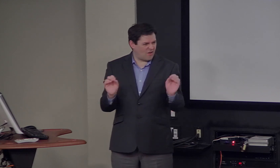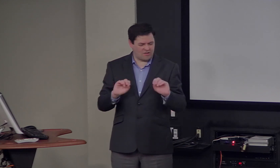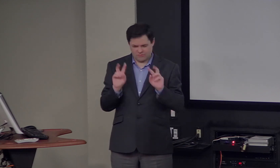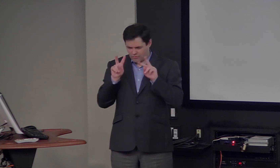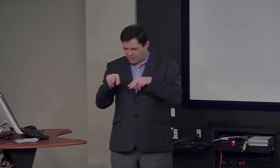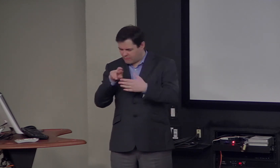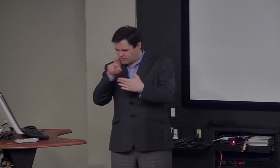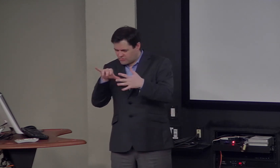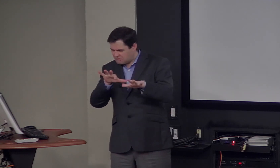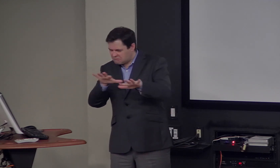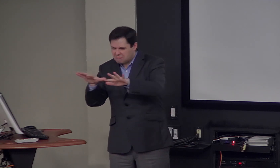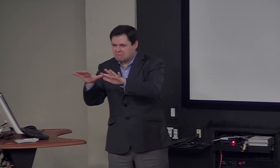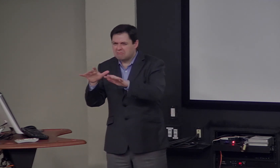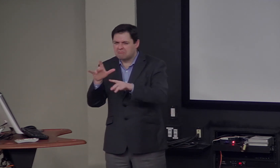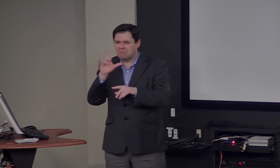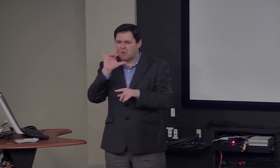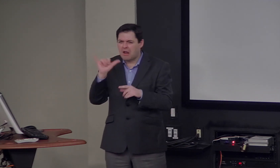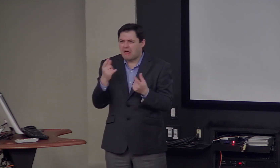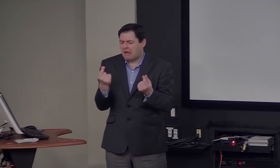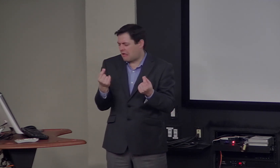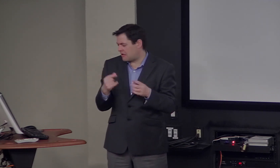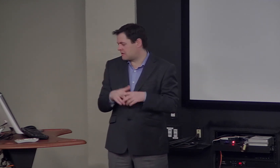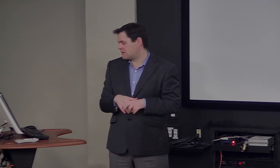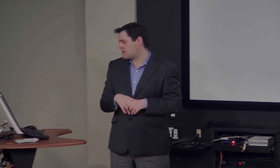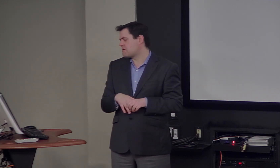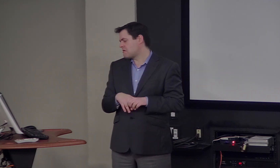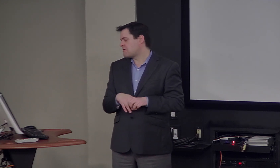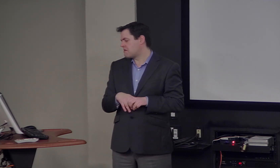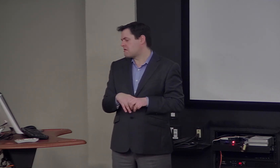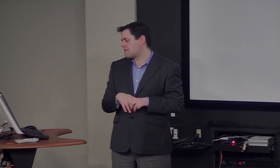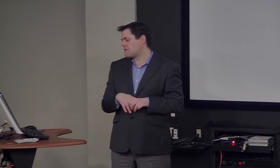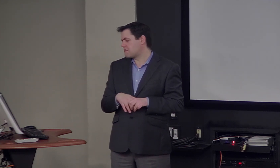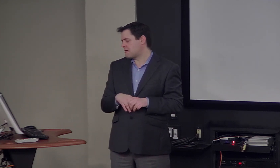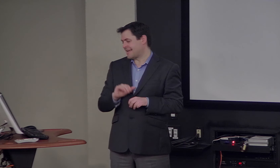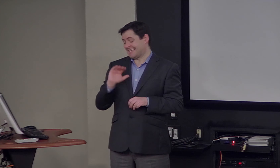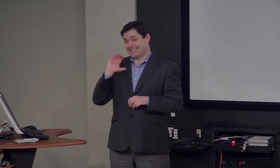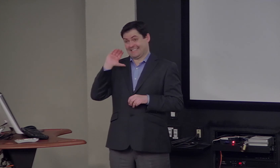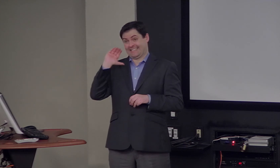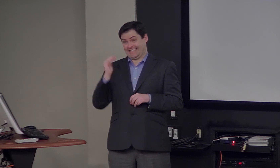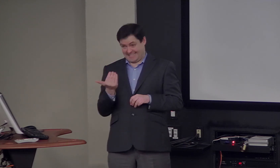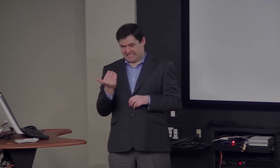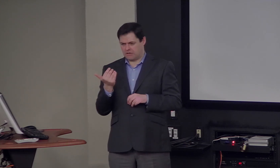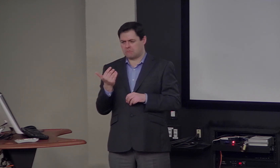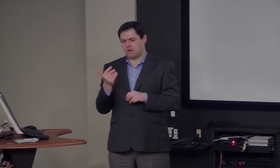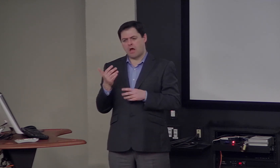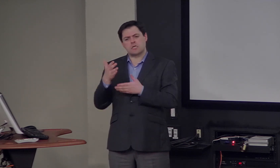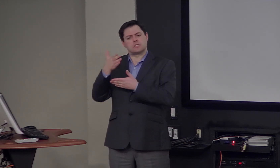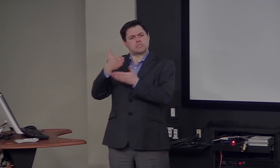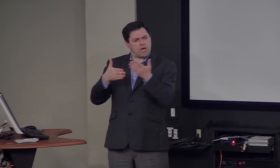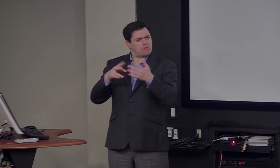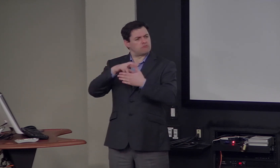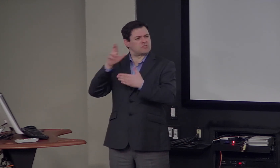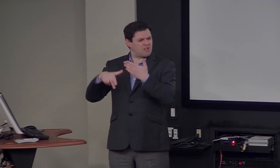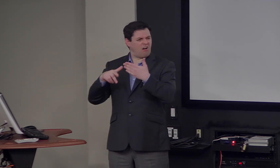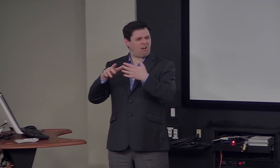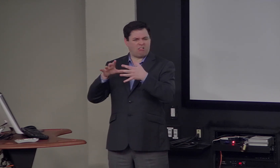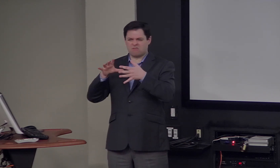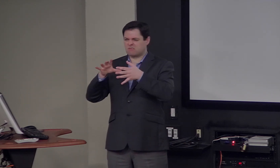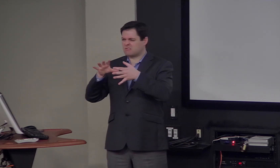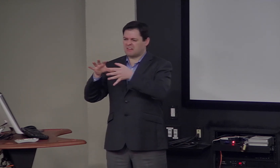cognitive development that occurs with or without our training. In our test, though, what we came to realize is that it does seem